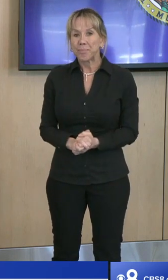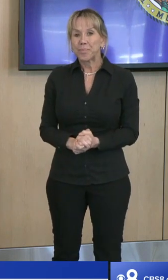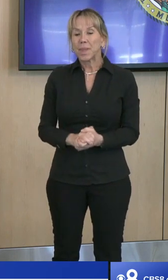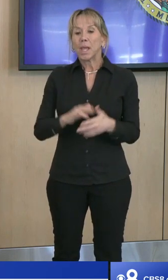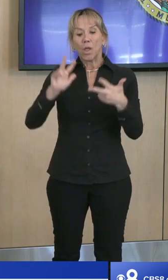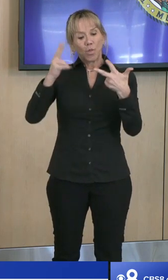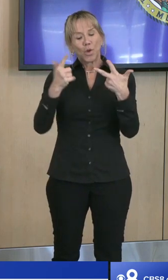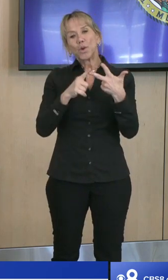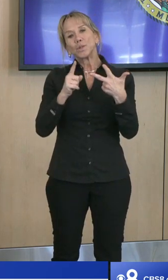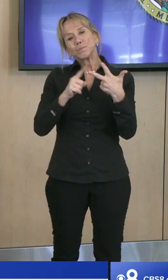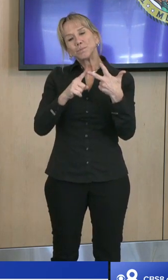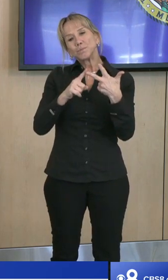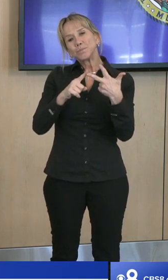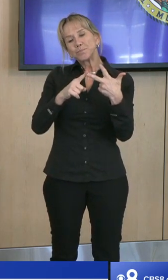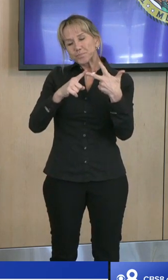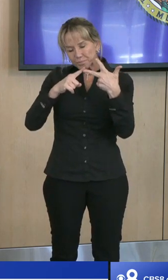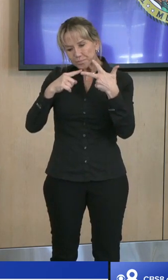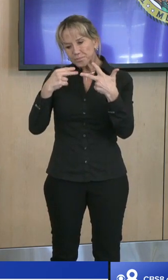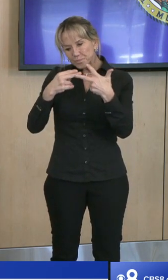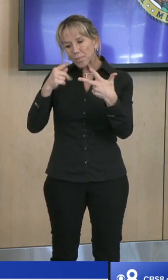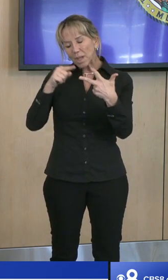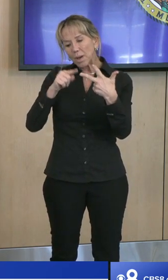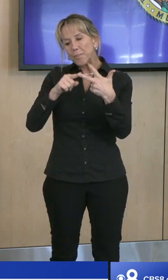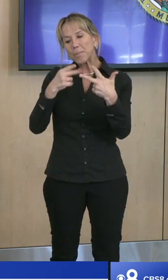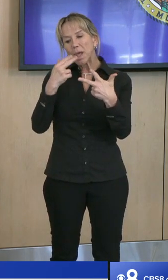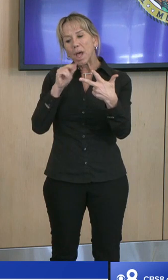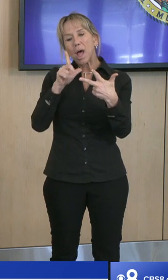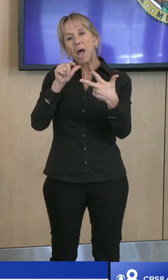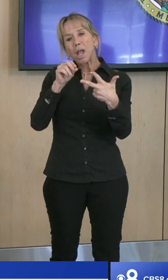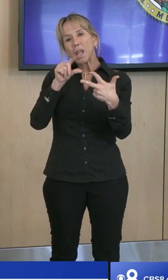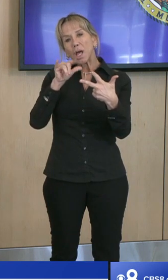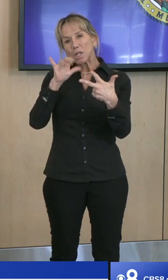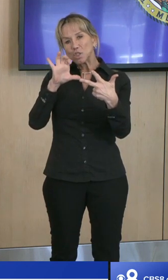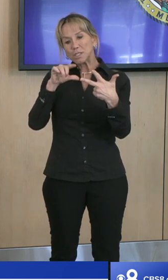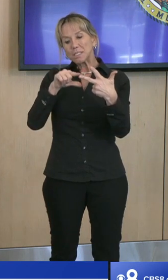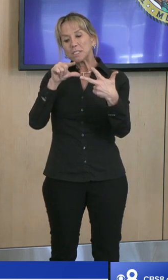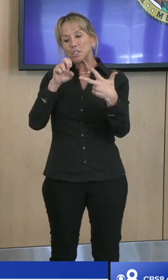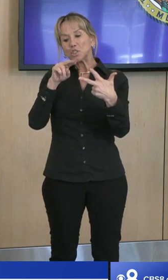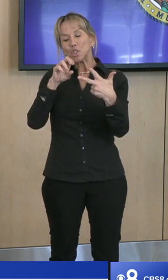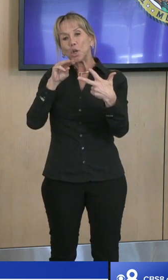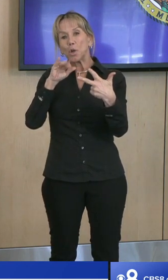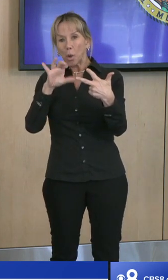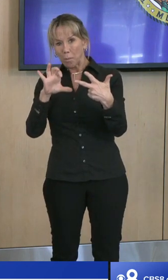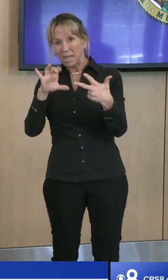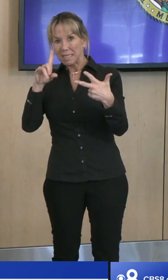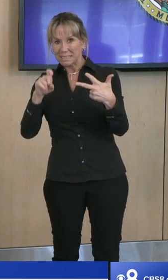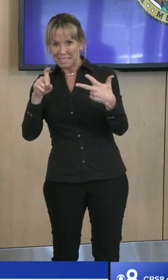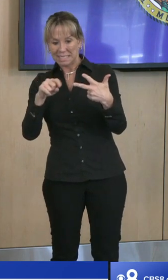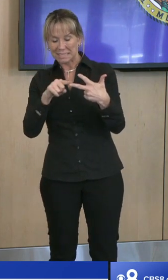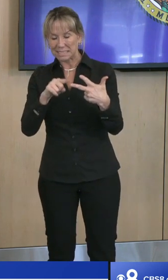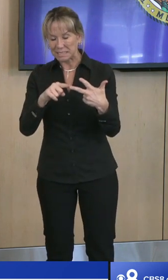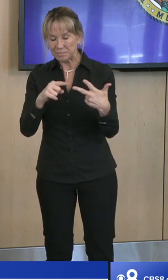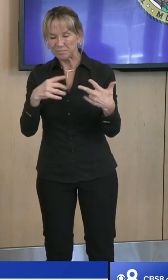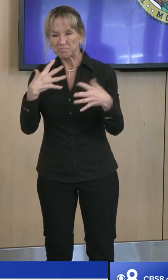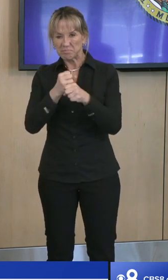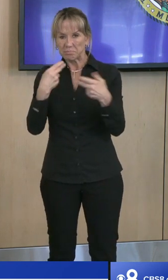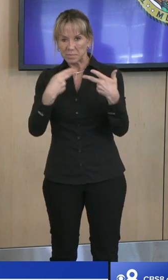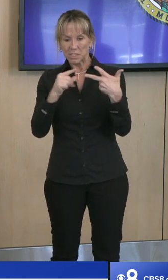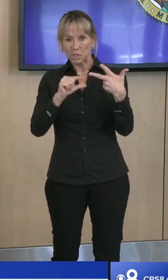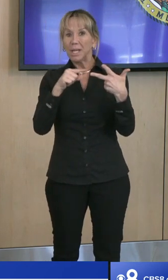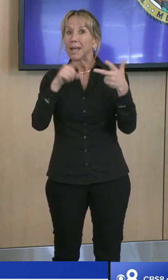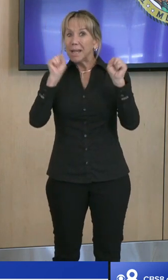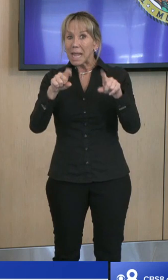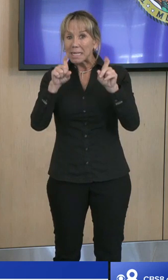is the hologic genomics testing, which can actually, in a 24-hour period, test over